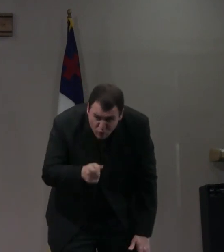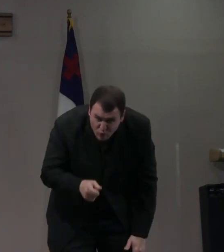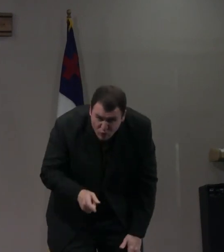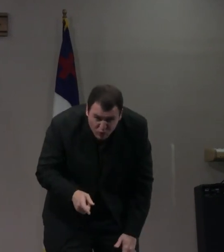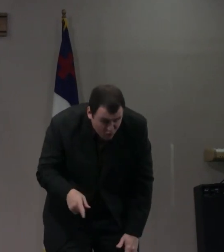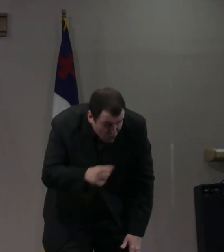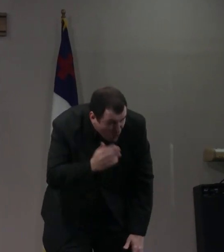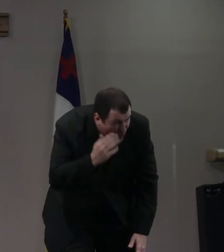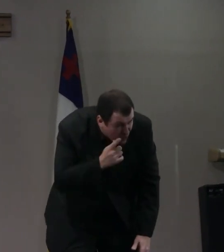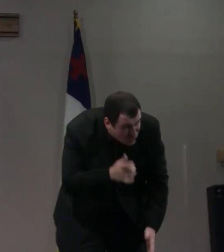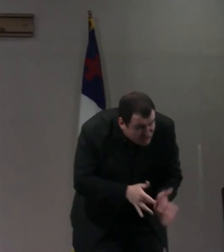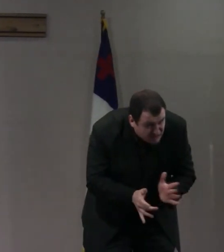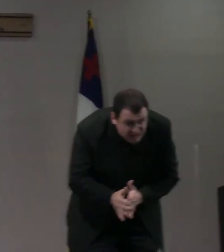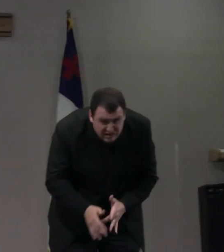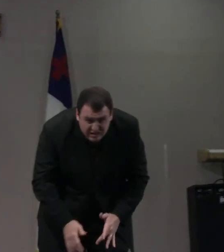You know who Jesus is, right?